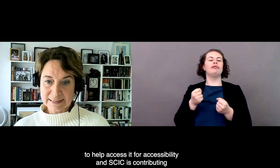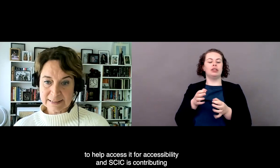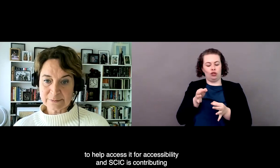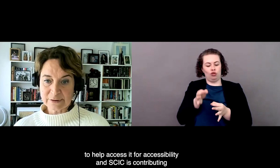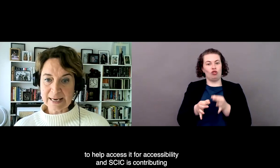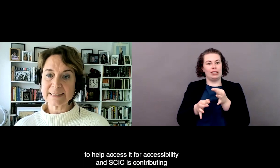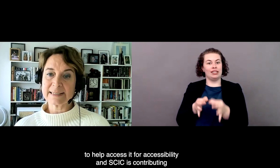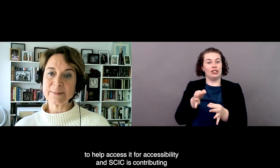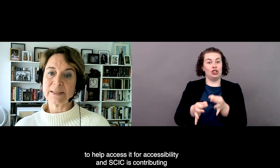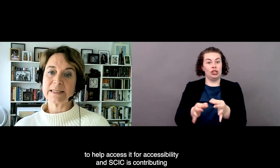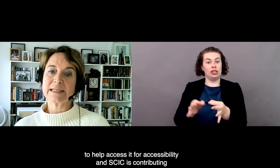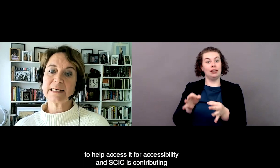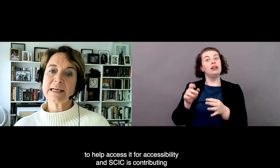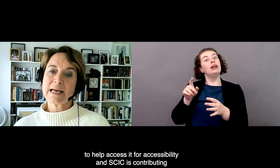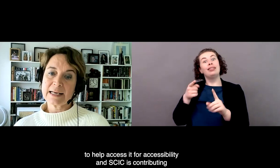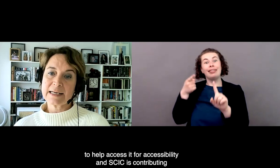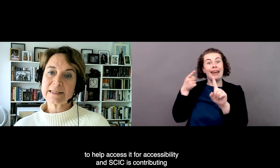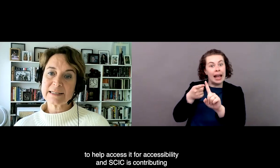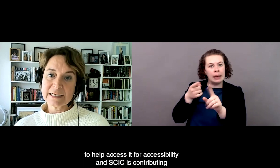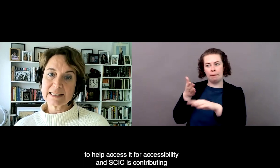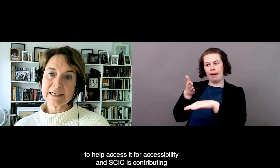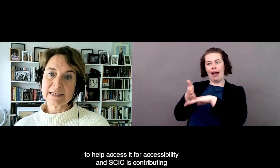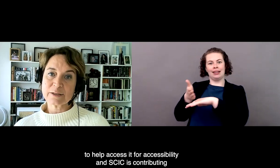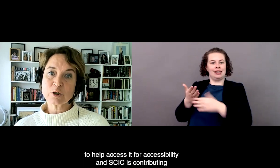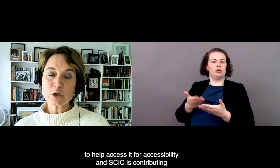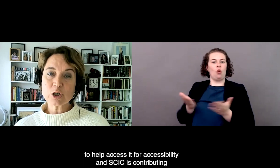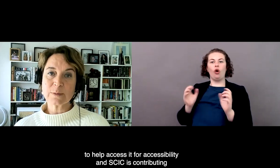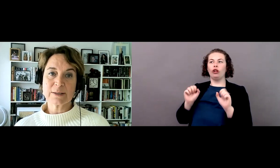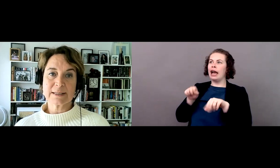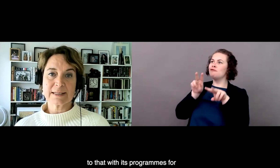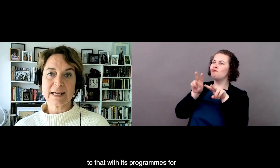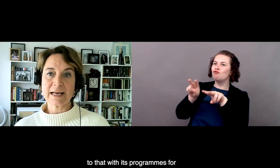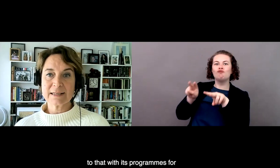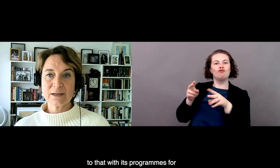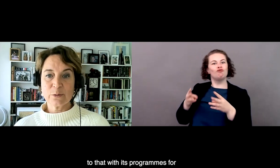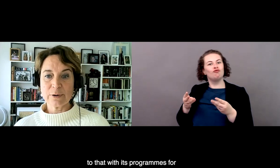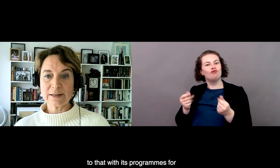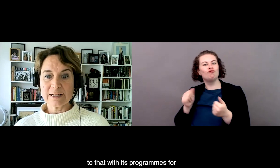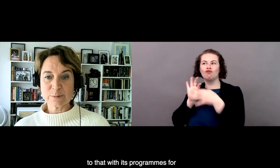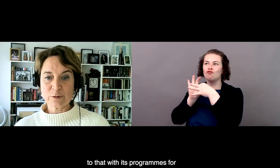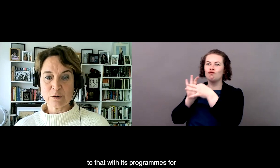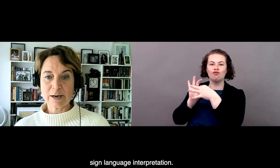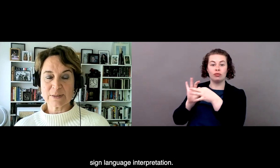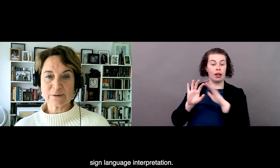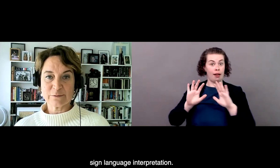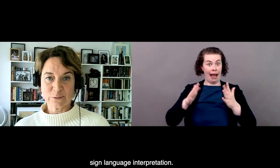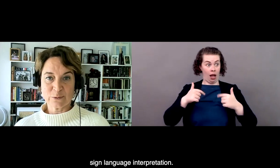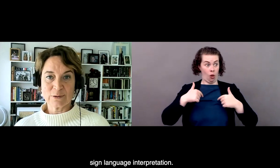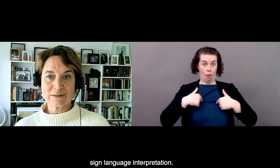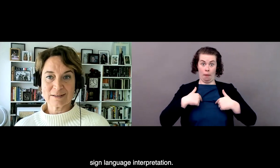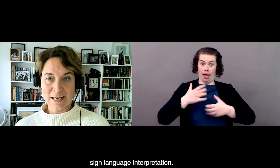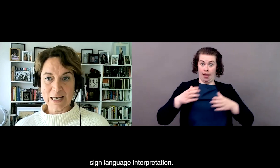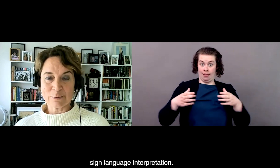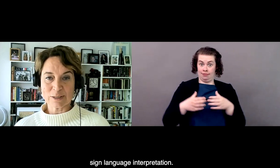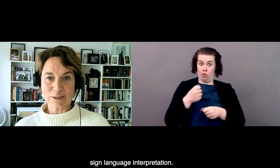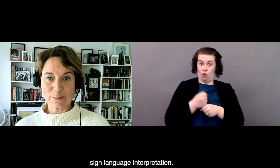for accessibility, and SCIC is contributing to that with its programs for sign language